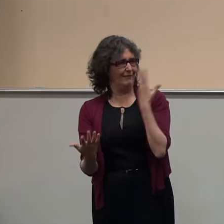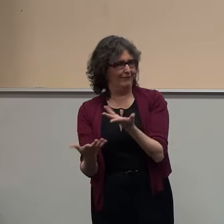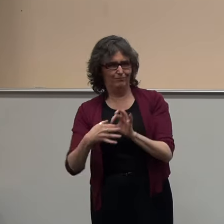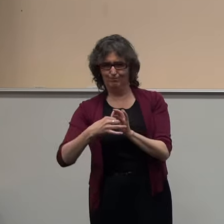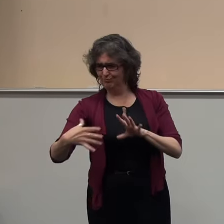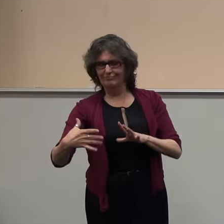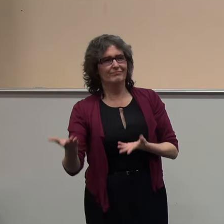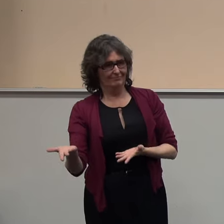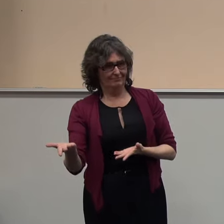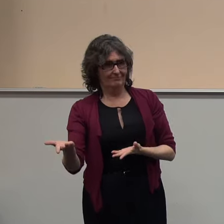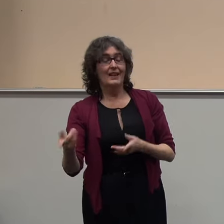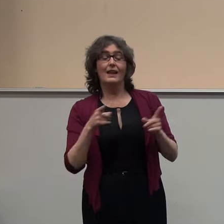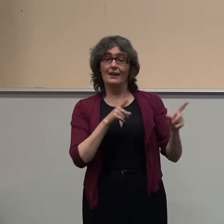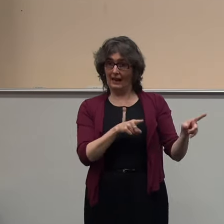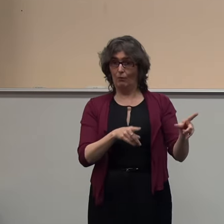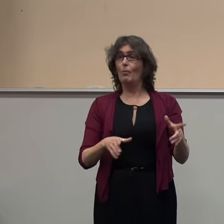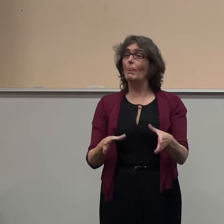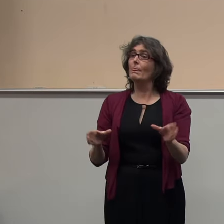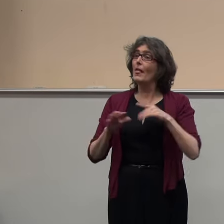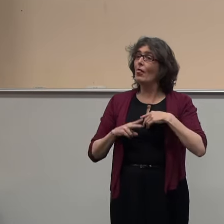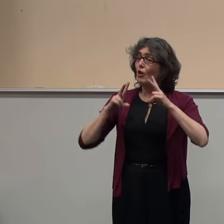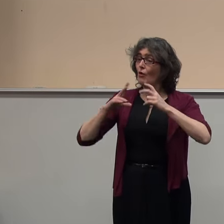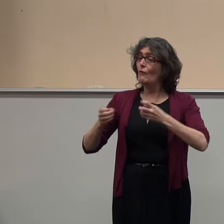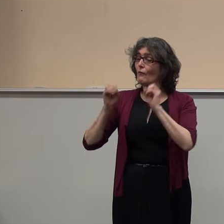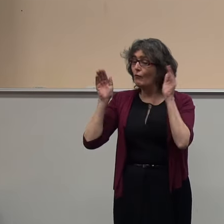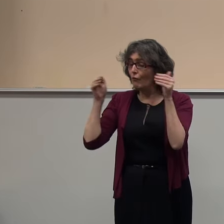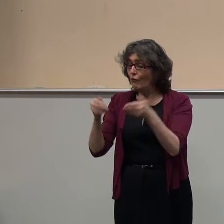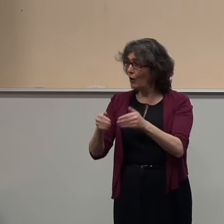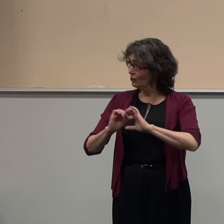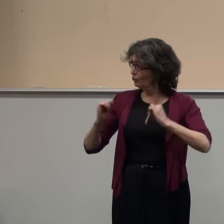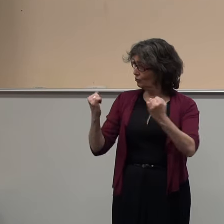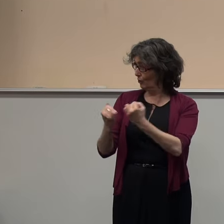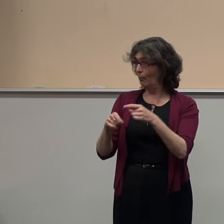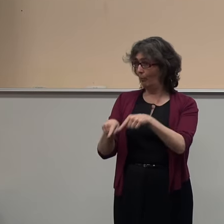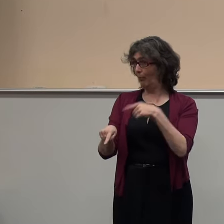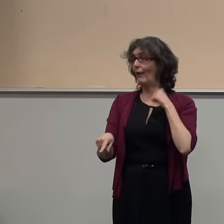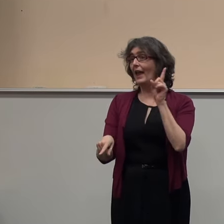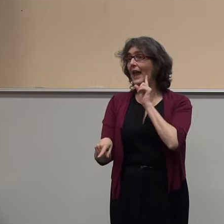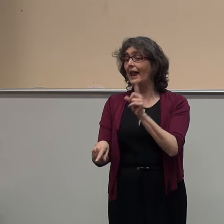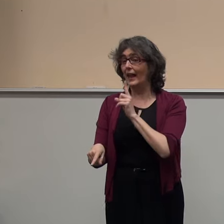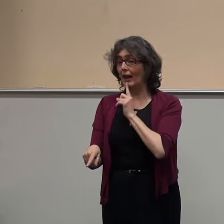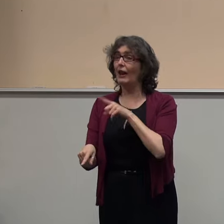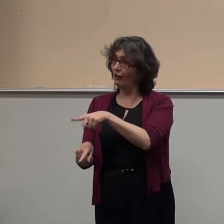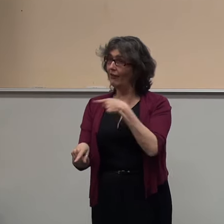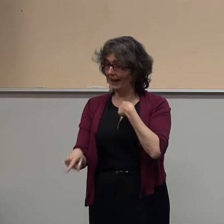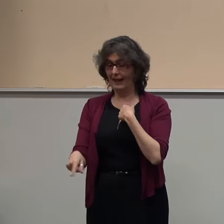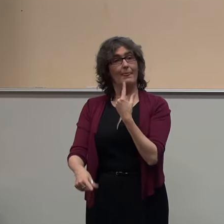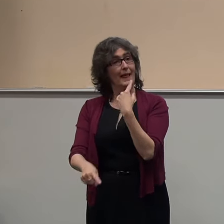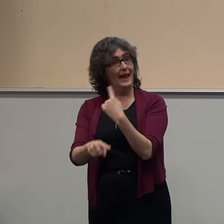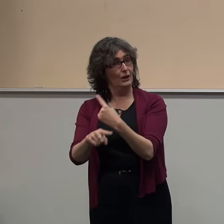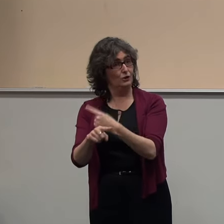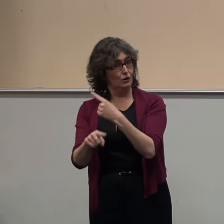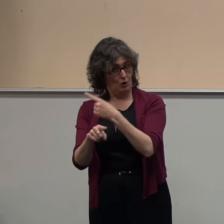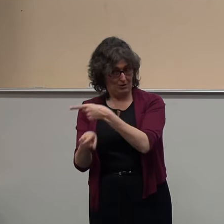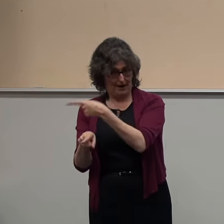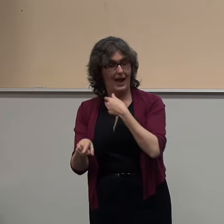of them were of a certain age, by which I mean even older than me, and they talked about going to see Jackie the Musical,